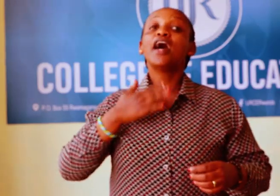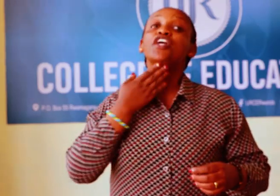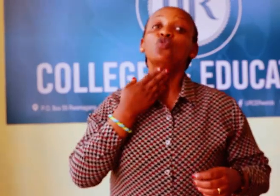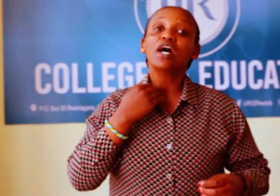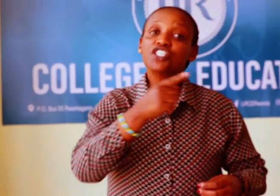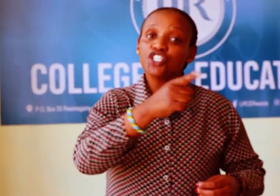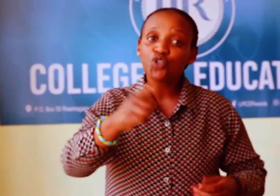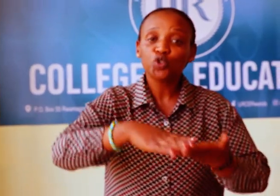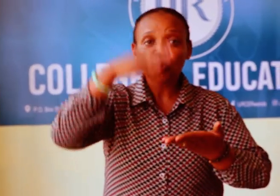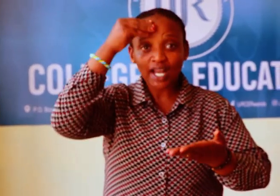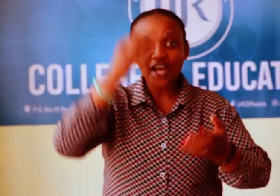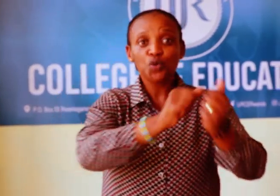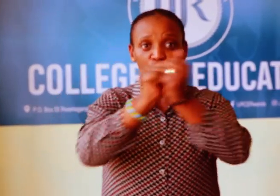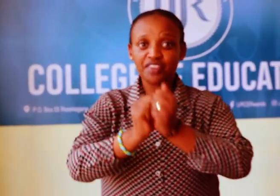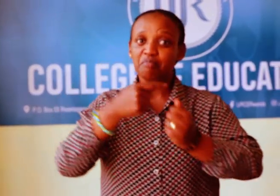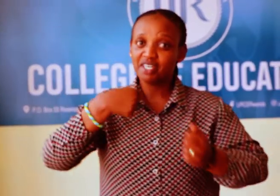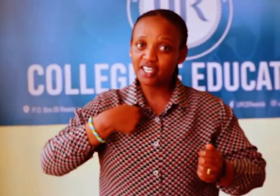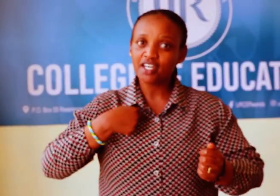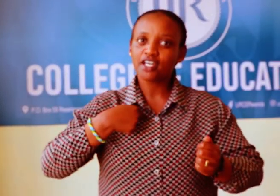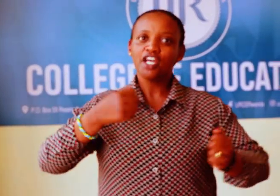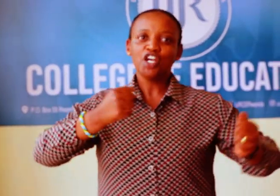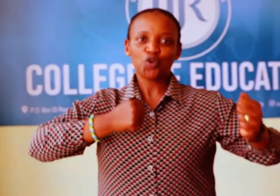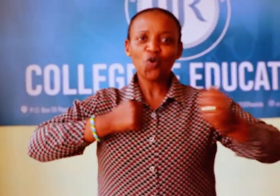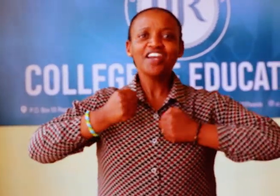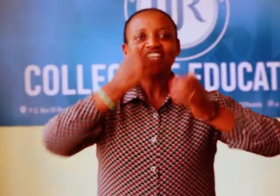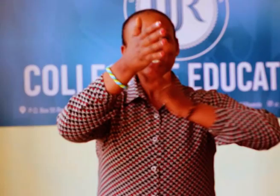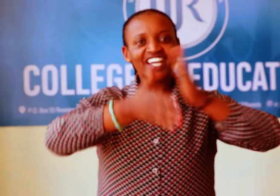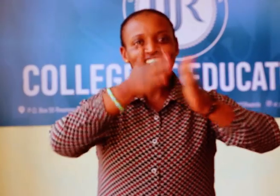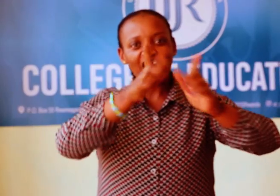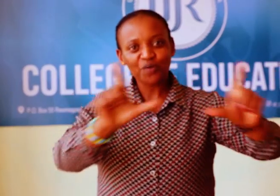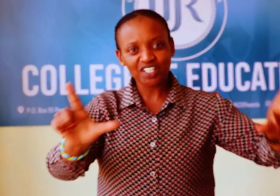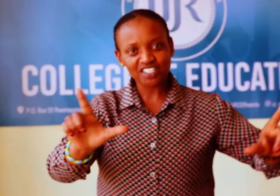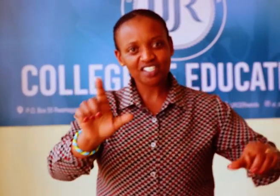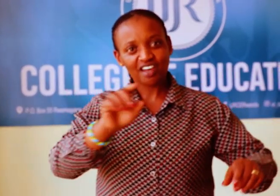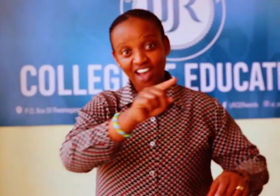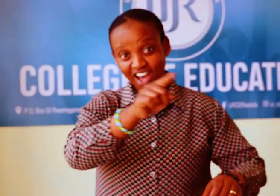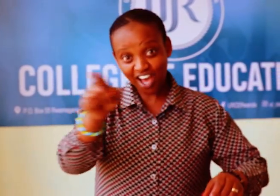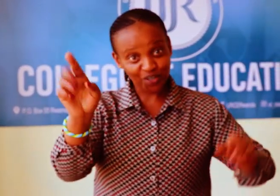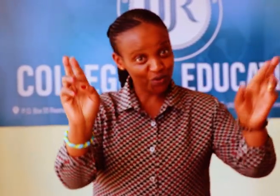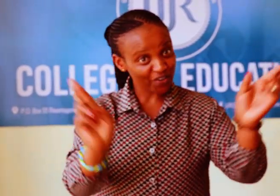I want you to learn with me Rwandan Sign Language. Are you ready?